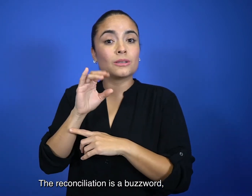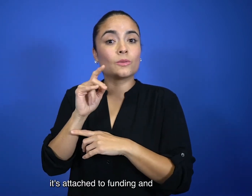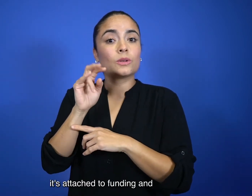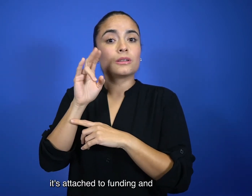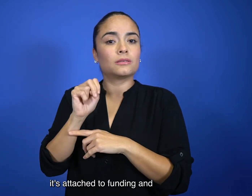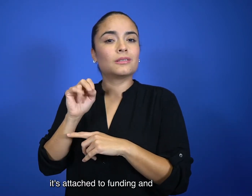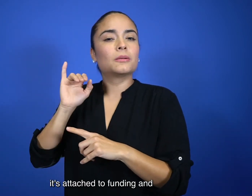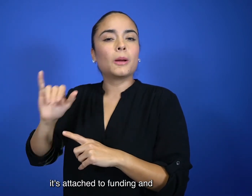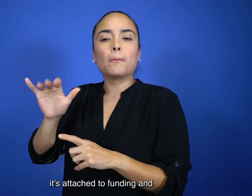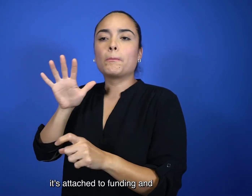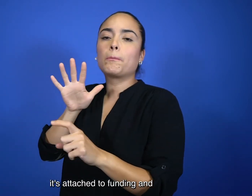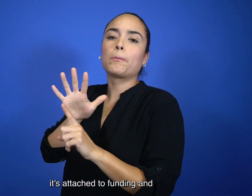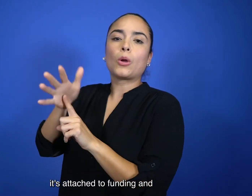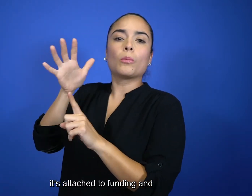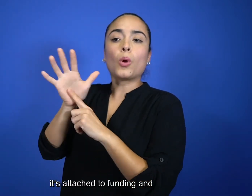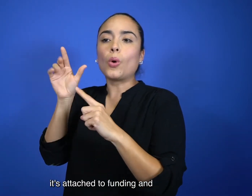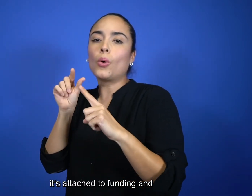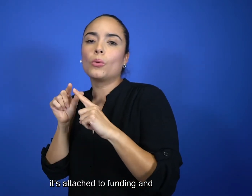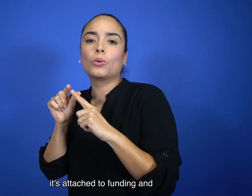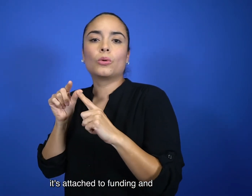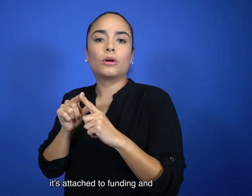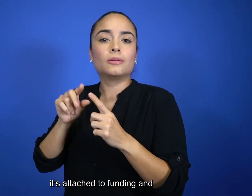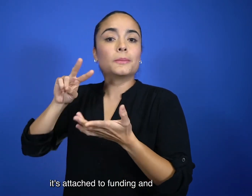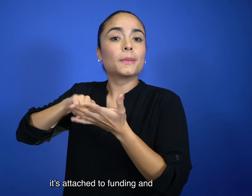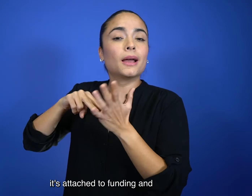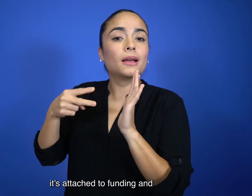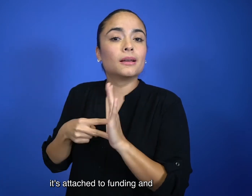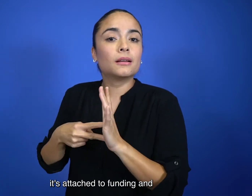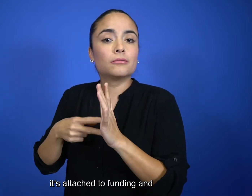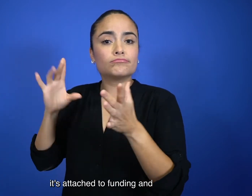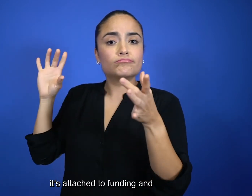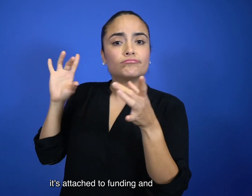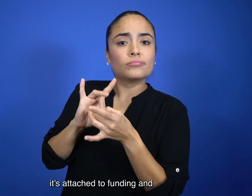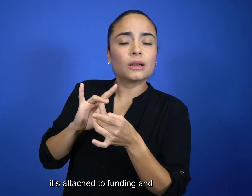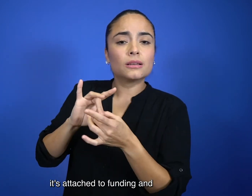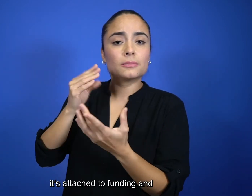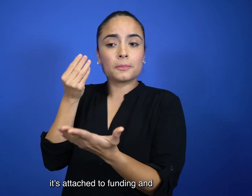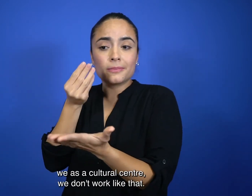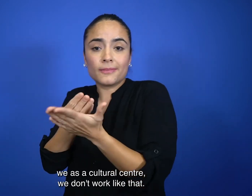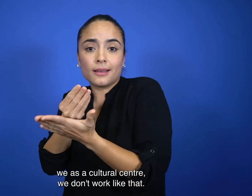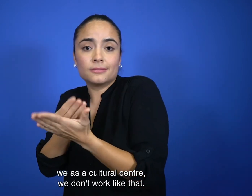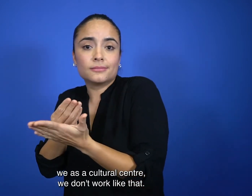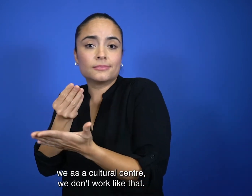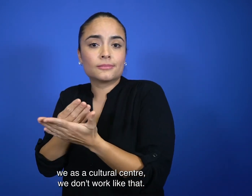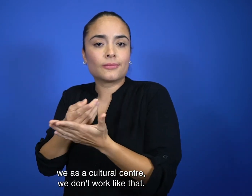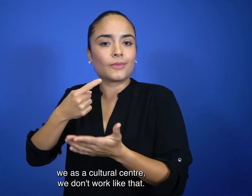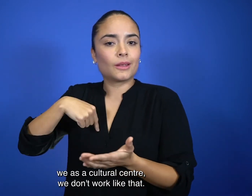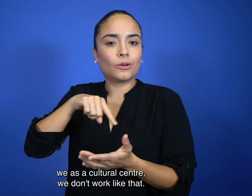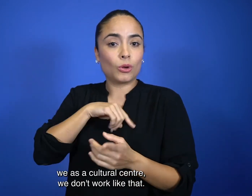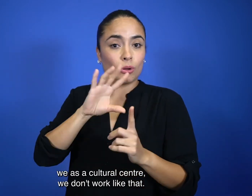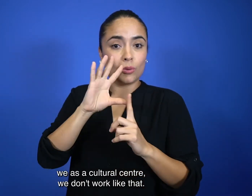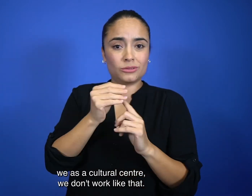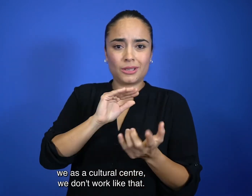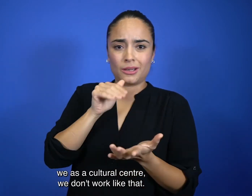It's attached to funding, and we, as a cultural center, we don't work like that.